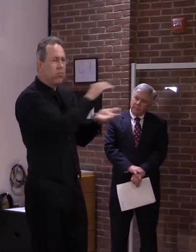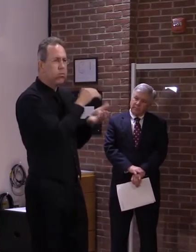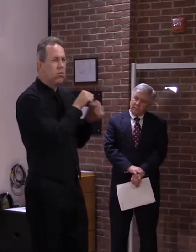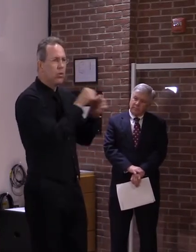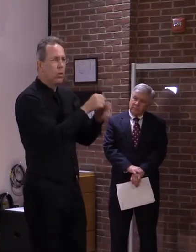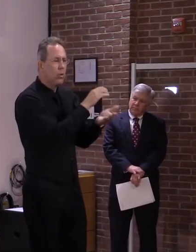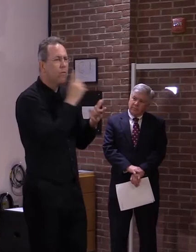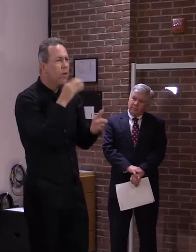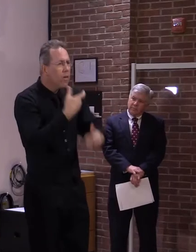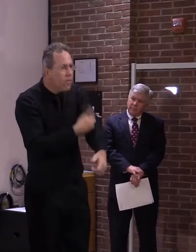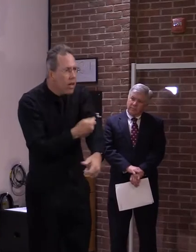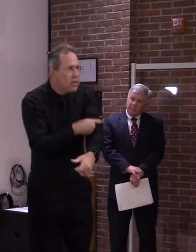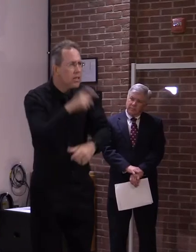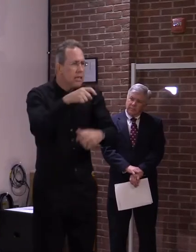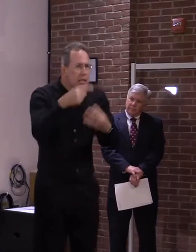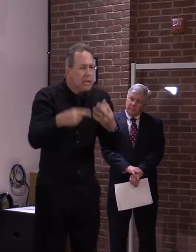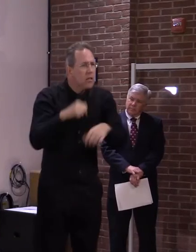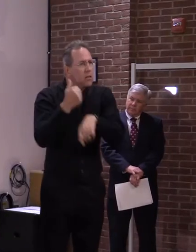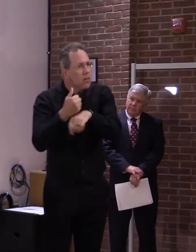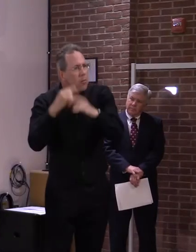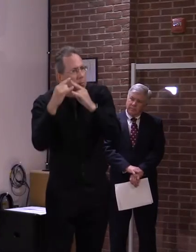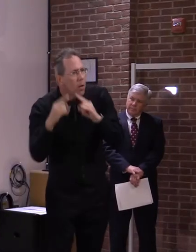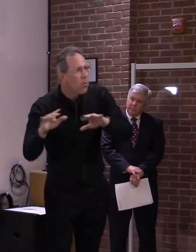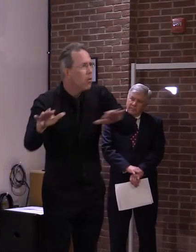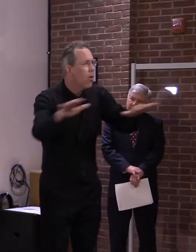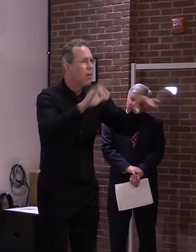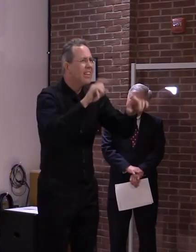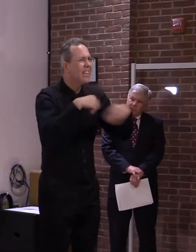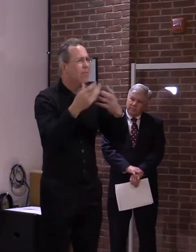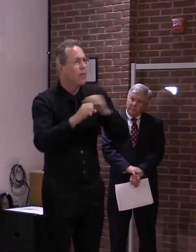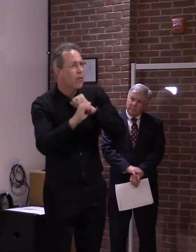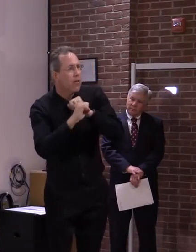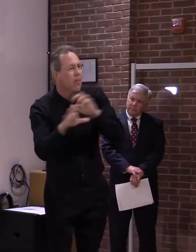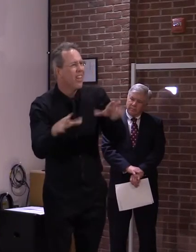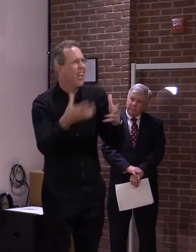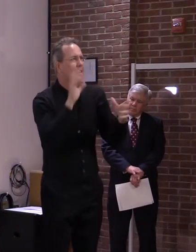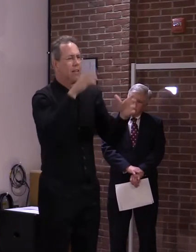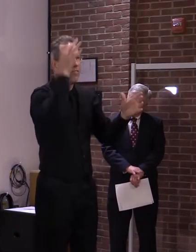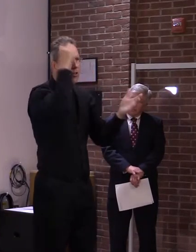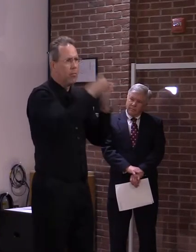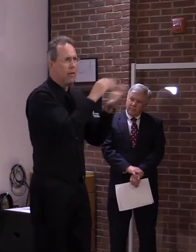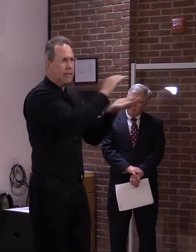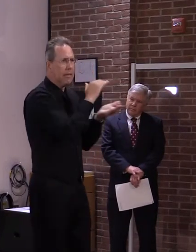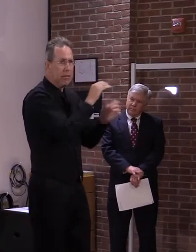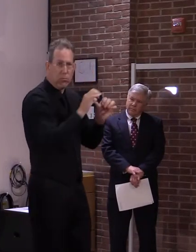just as quick as we possibly can, but we have to unwind it. So we'll lift all the